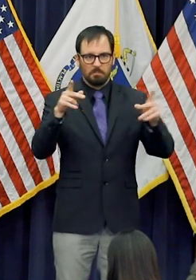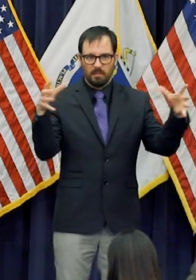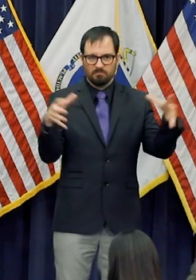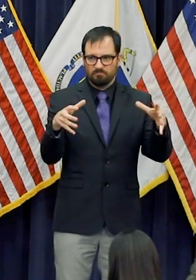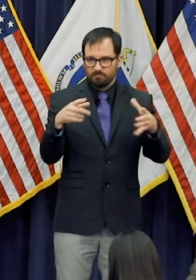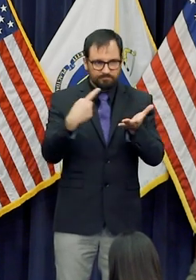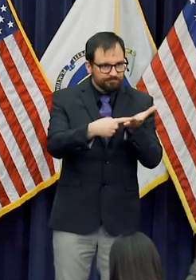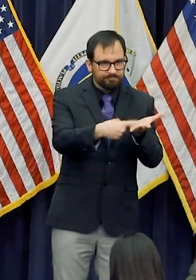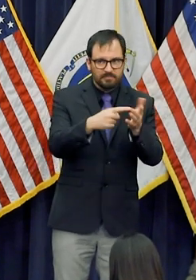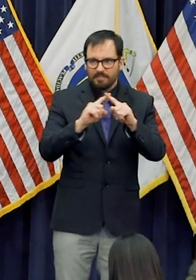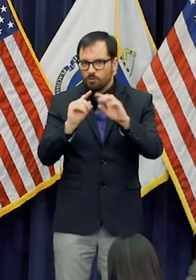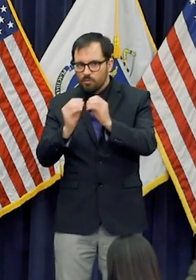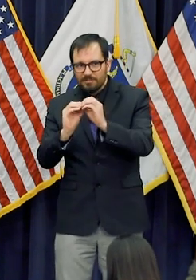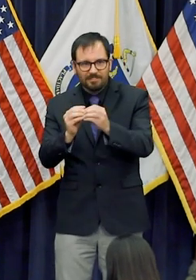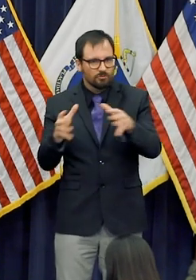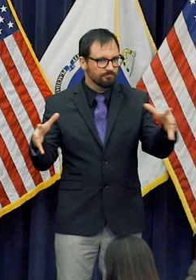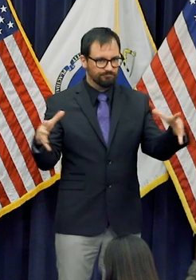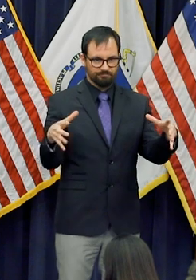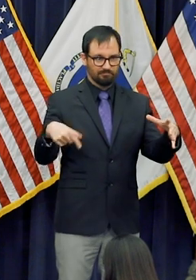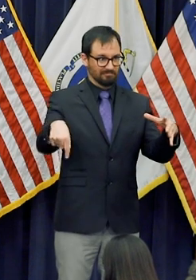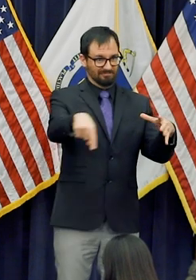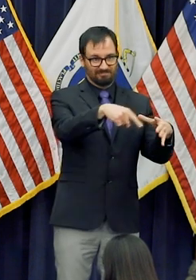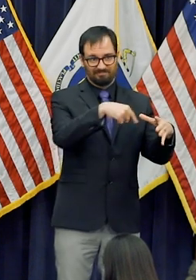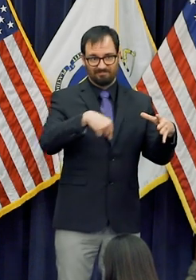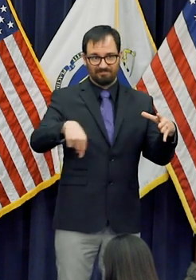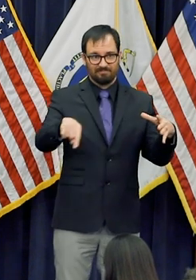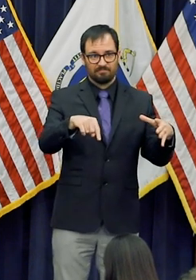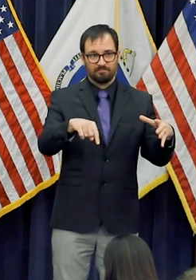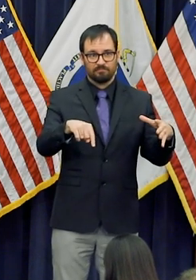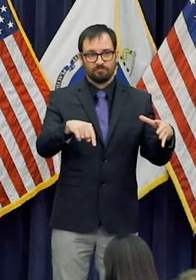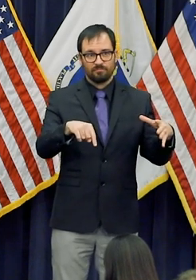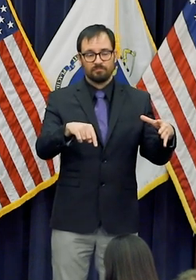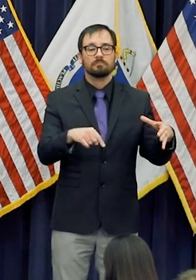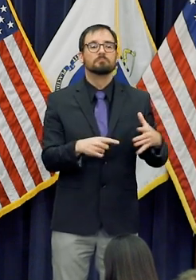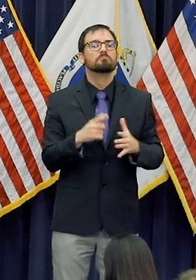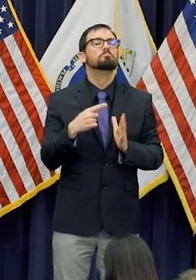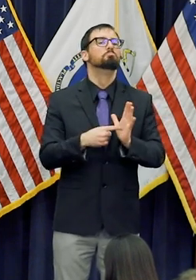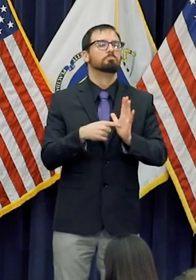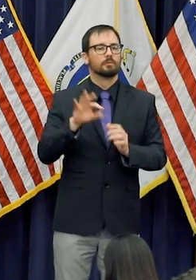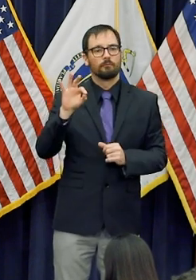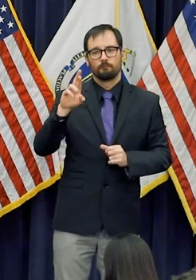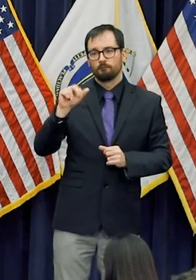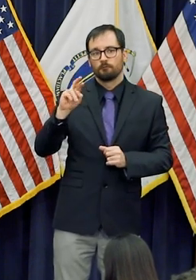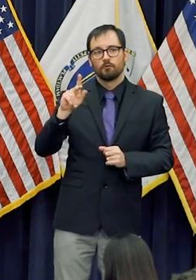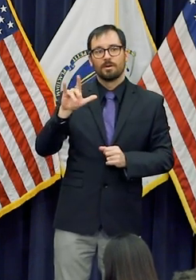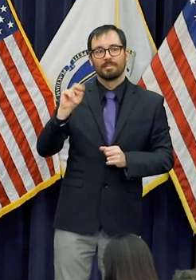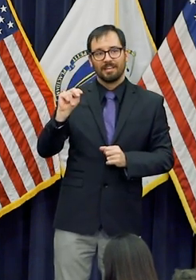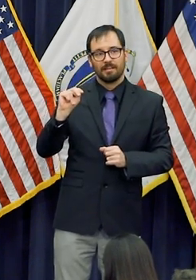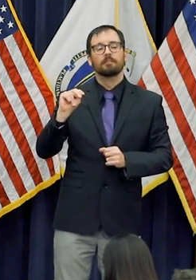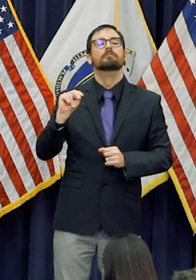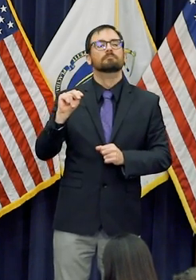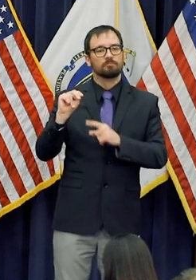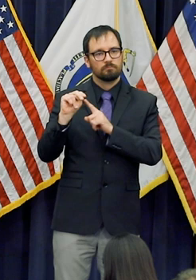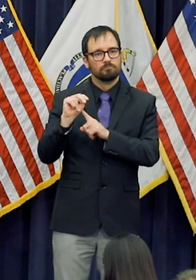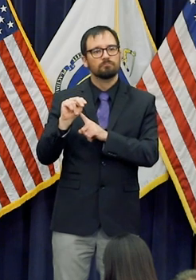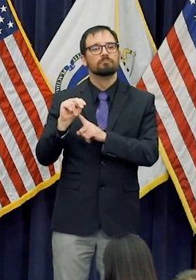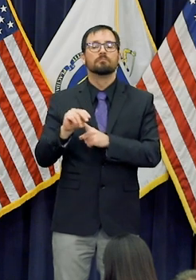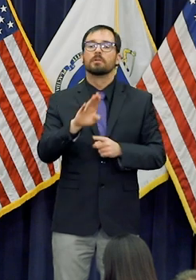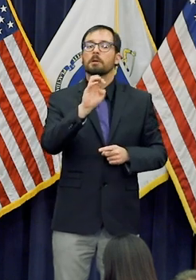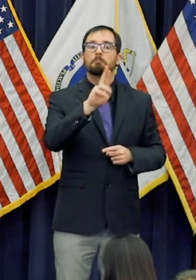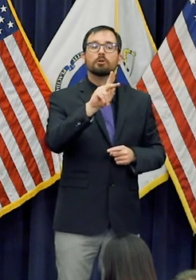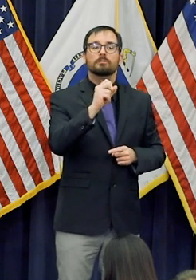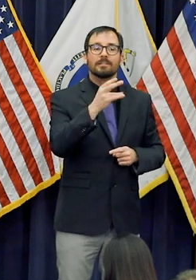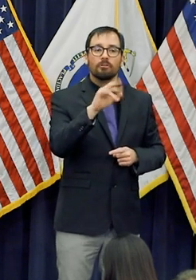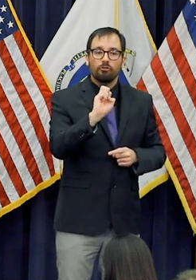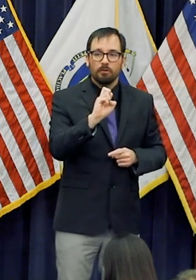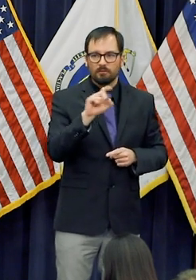Franklin Regional Council of Governments, the Pioneer Valley Planning Commission, and the Berkshire Regional Planning Commission. So they will provide the infrastructure